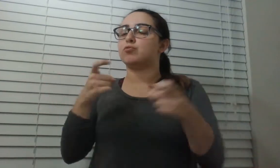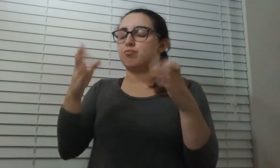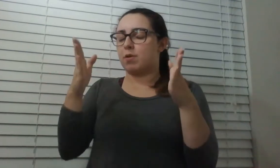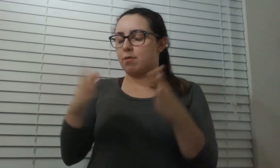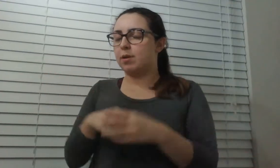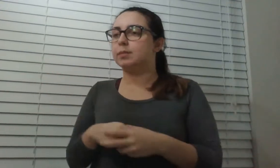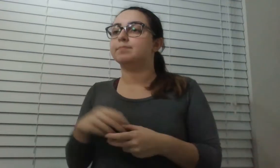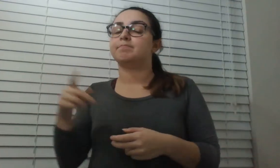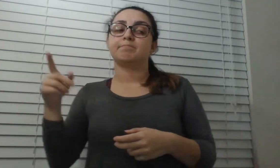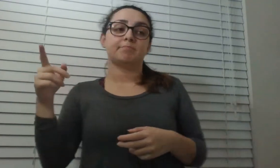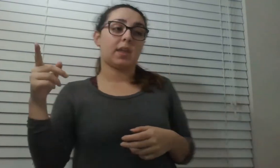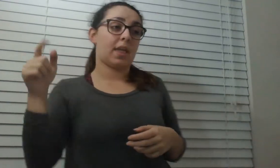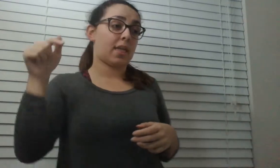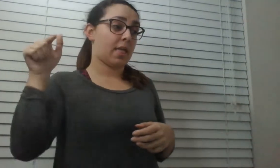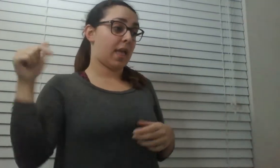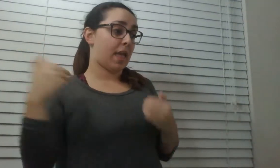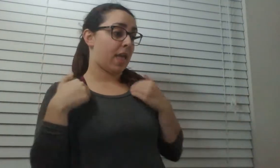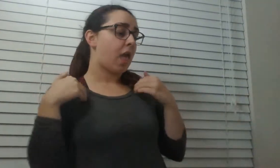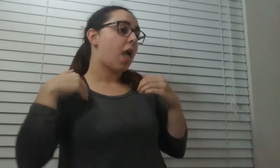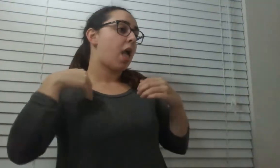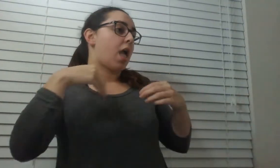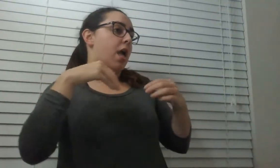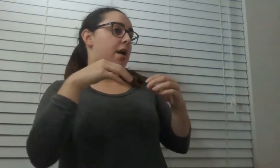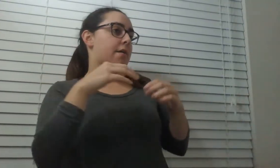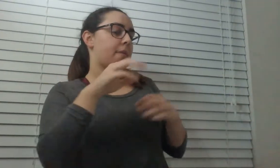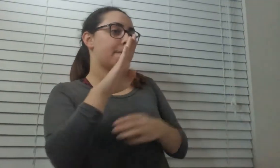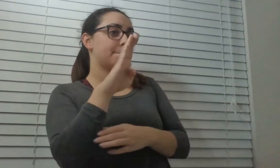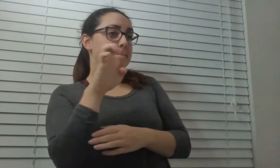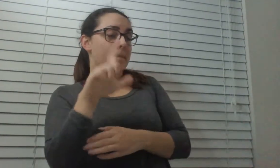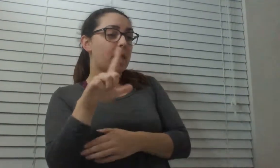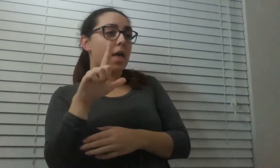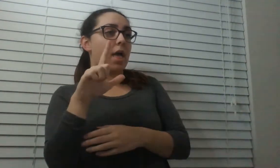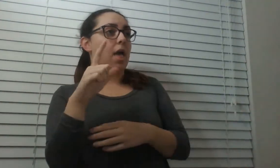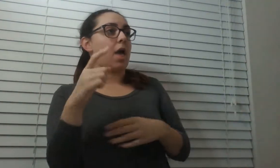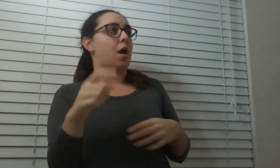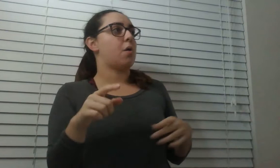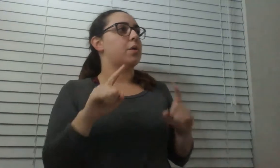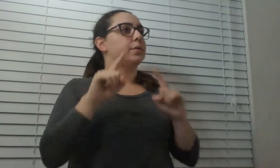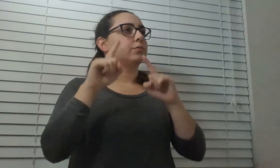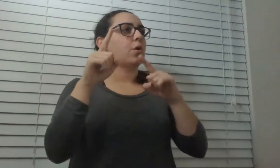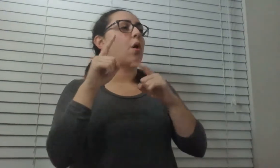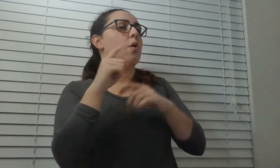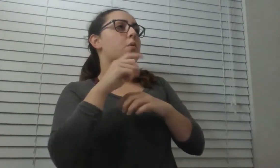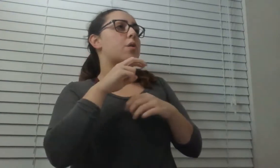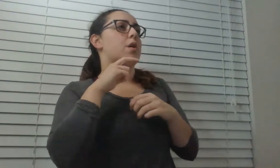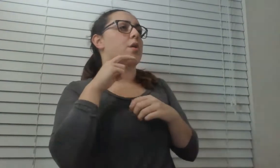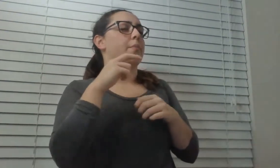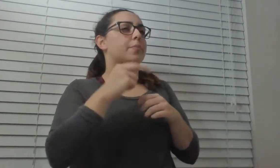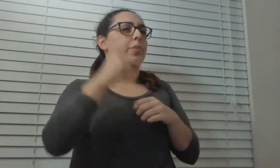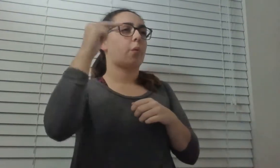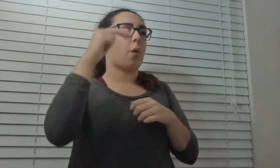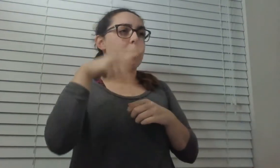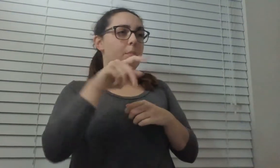actual bell from the SS Roosevelt when Perry and Henson first went to the North Pole. How cool is that? Very